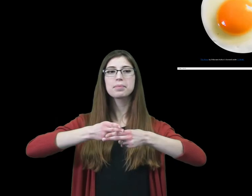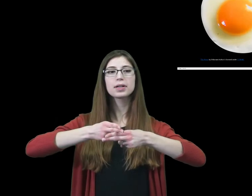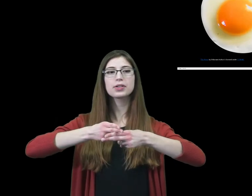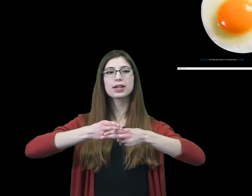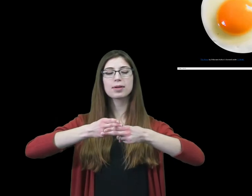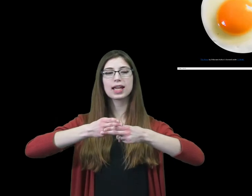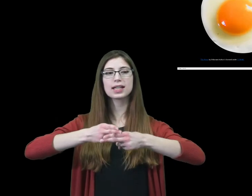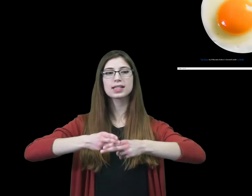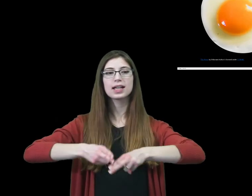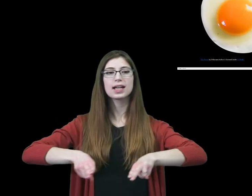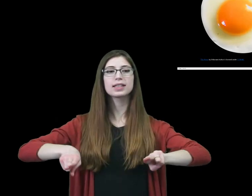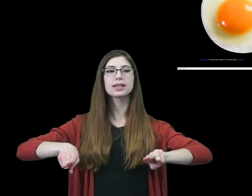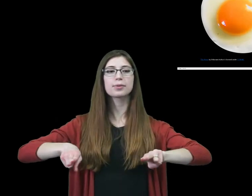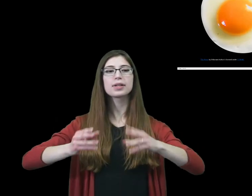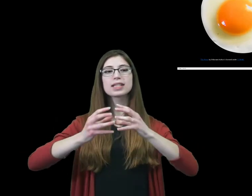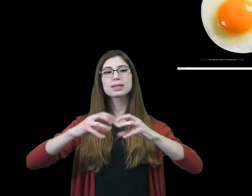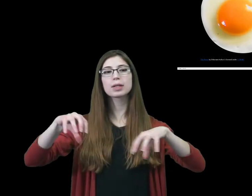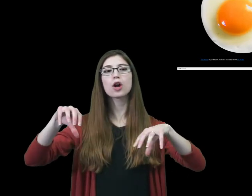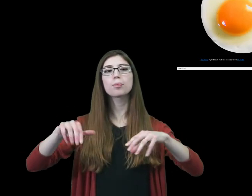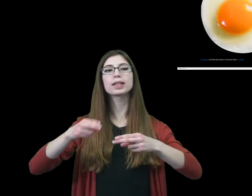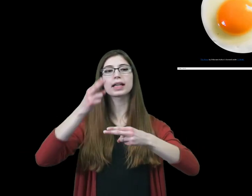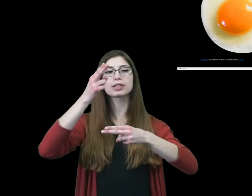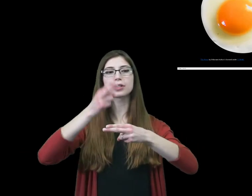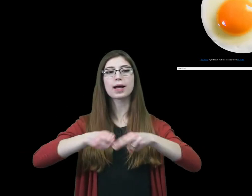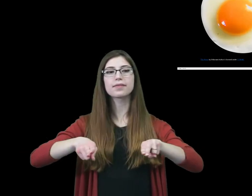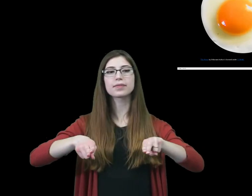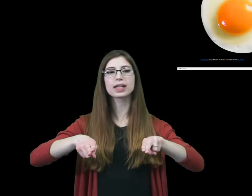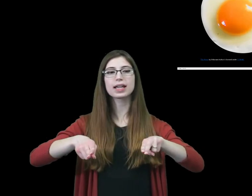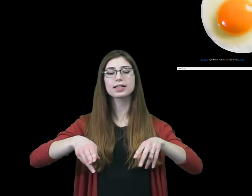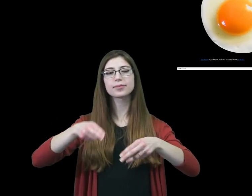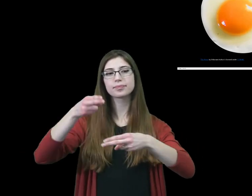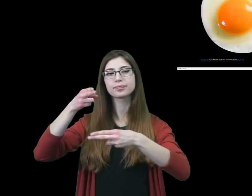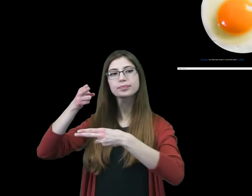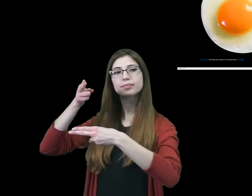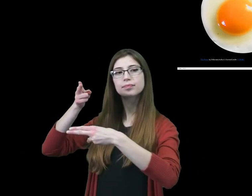your dominant hand, and then they will split open like the 2 halves of an